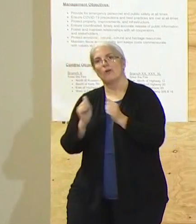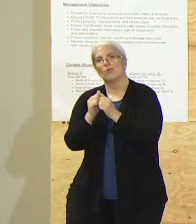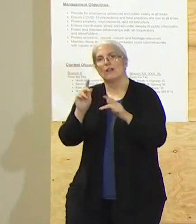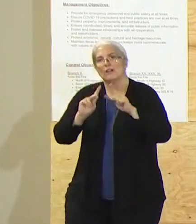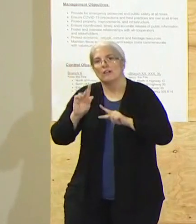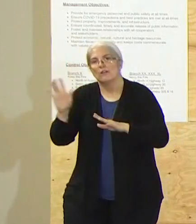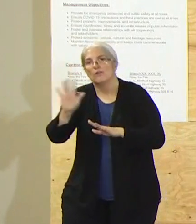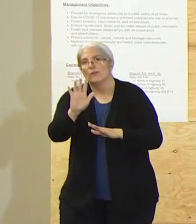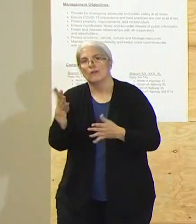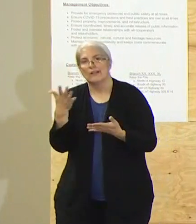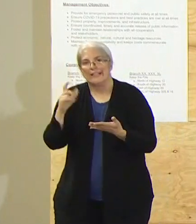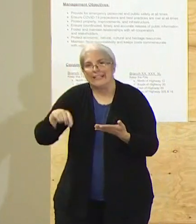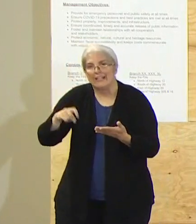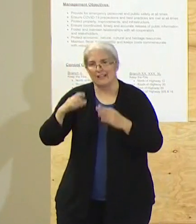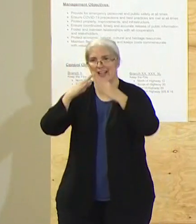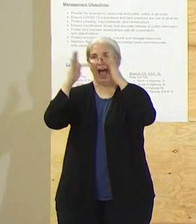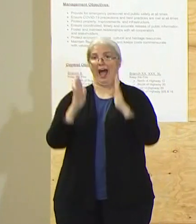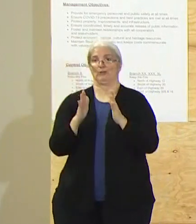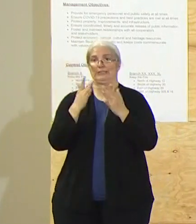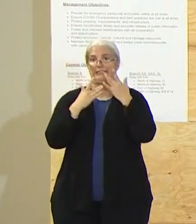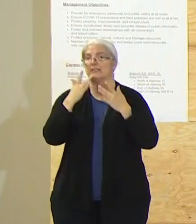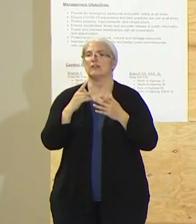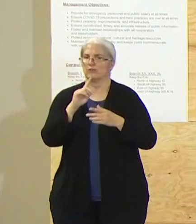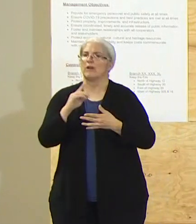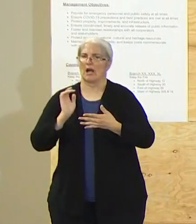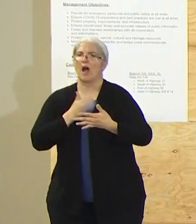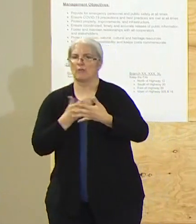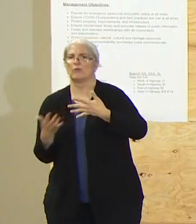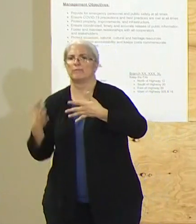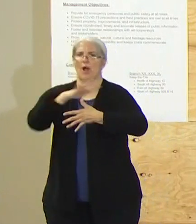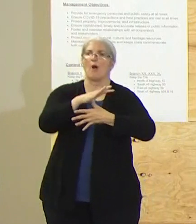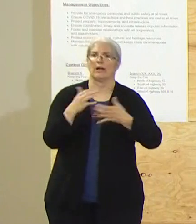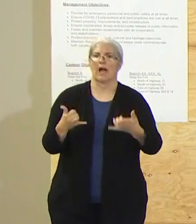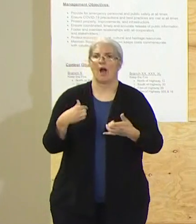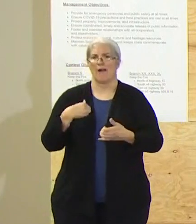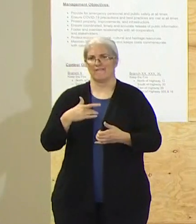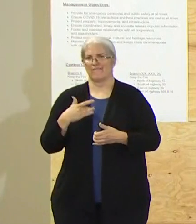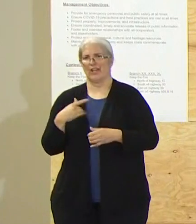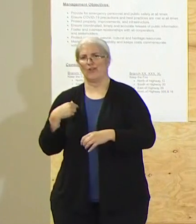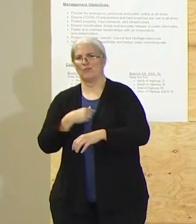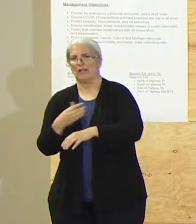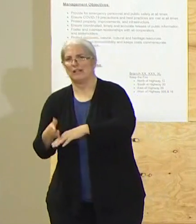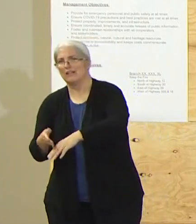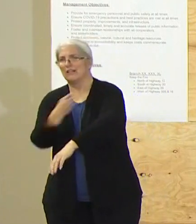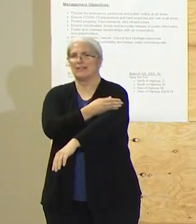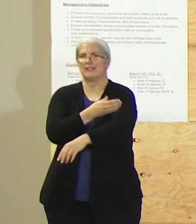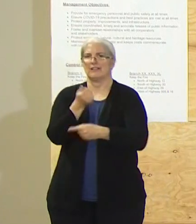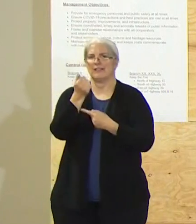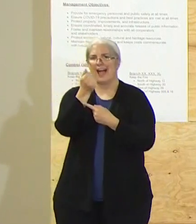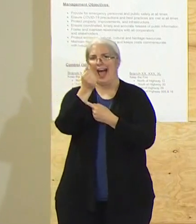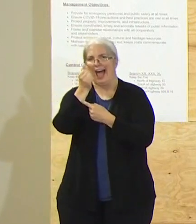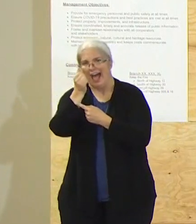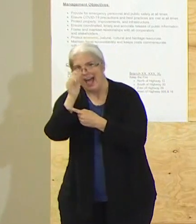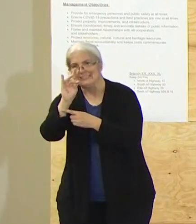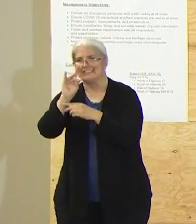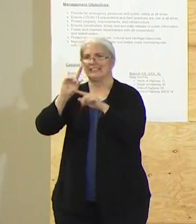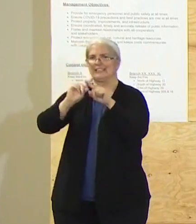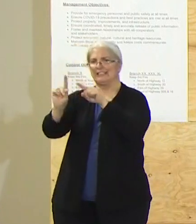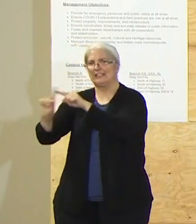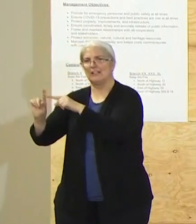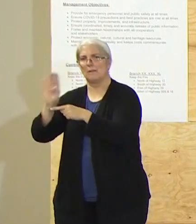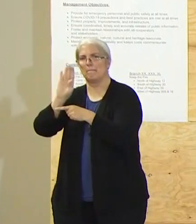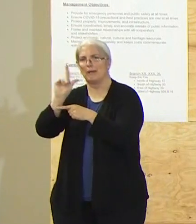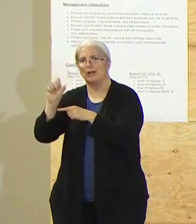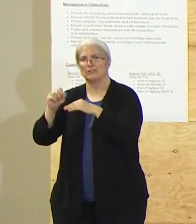tremendous progress in over a dozen housing bills, and there was 18 plus housing bills. We put a historic amount of money in tax credits and